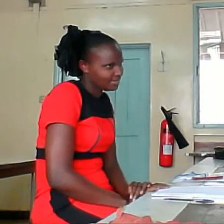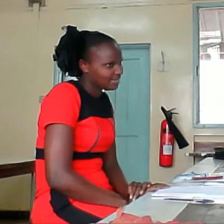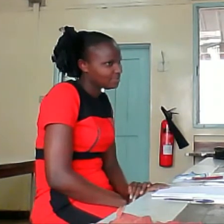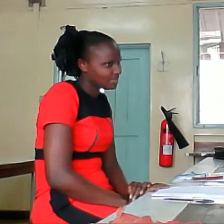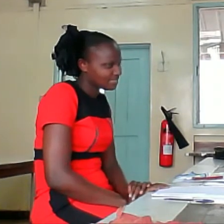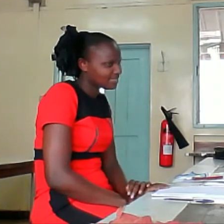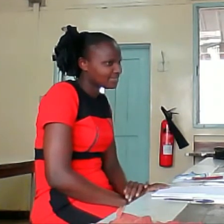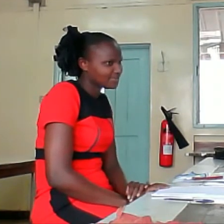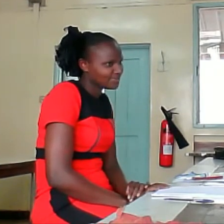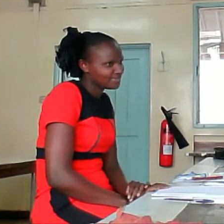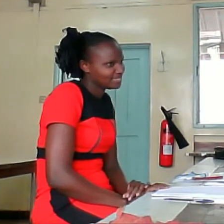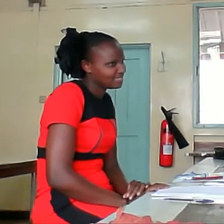Time restriction.